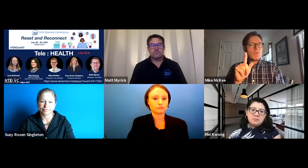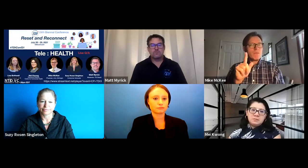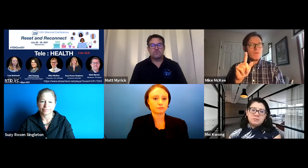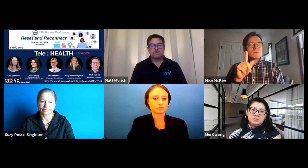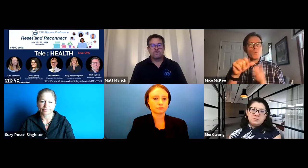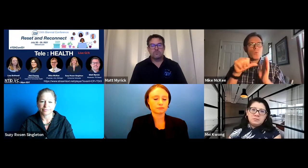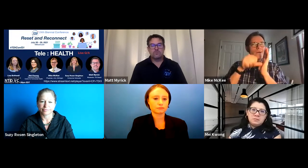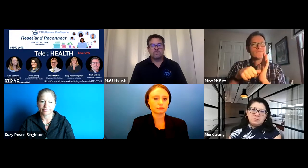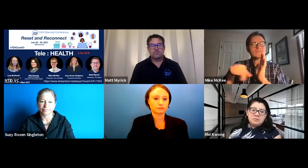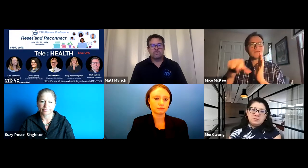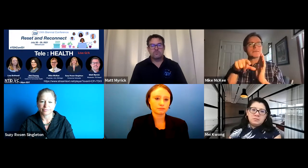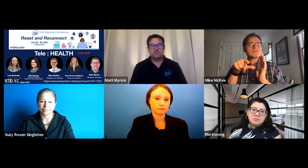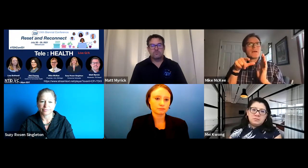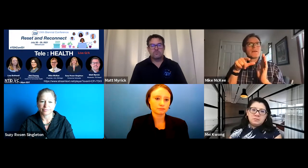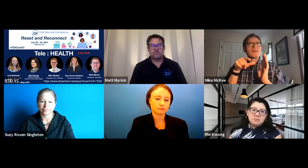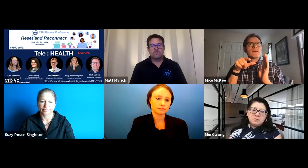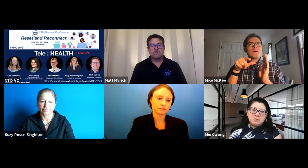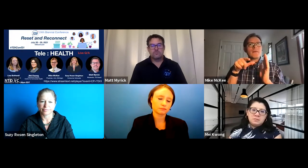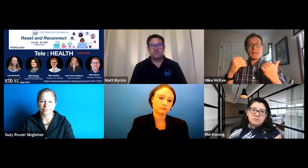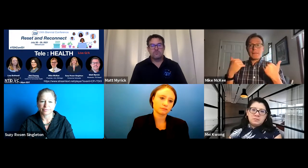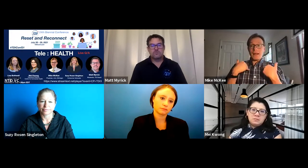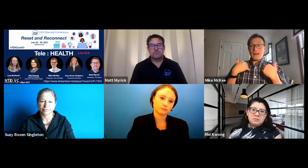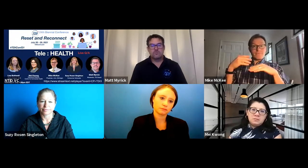can use the portal. And I